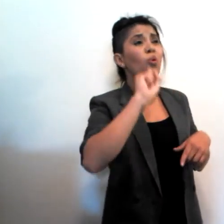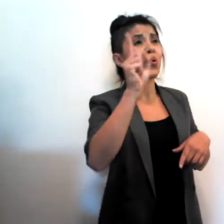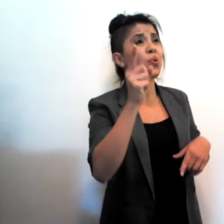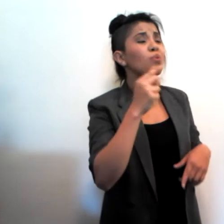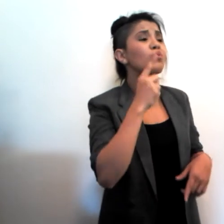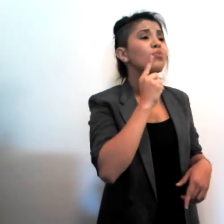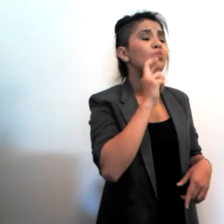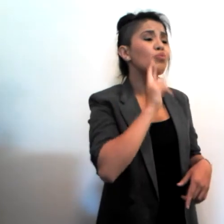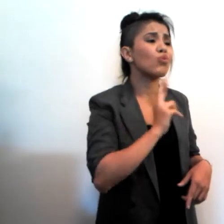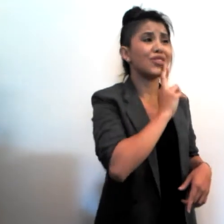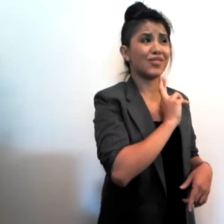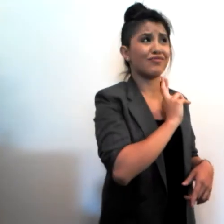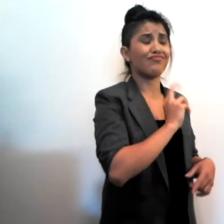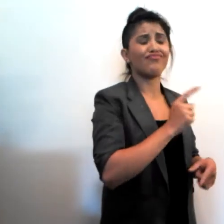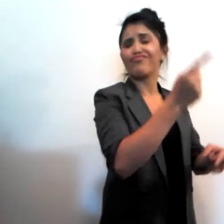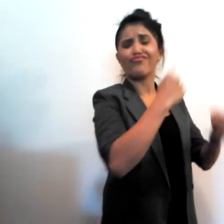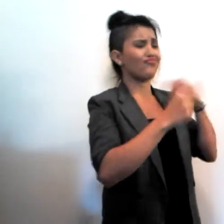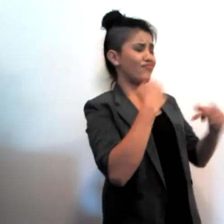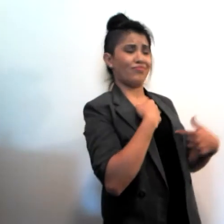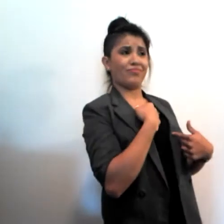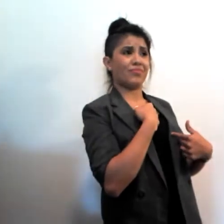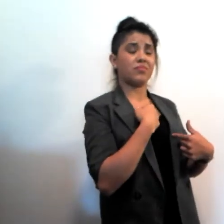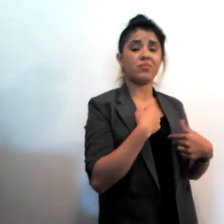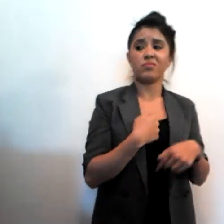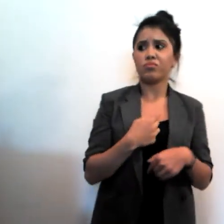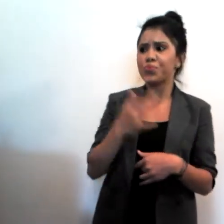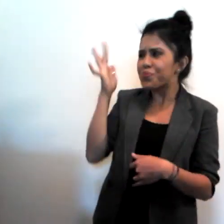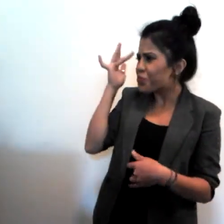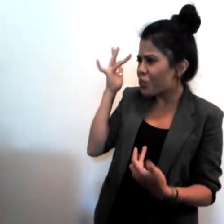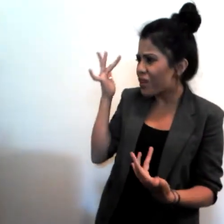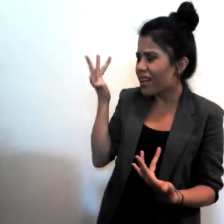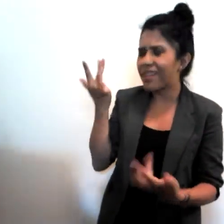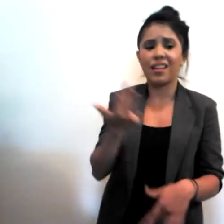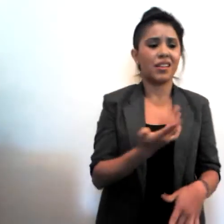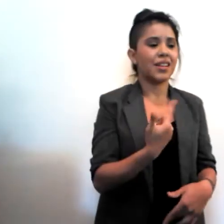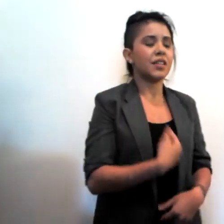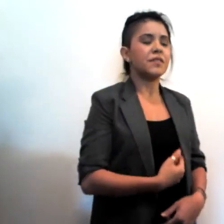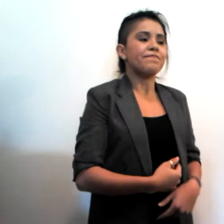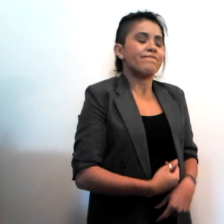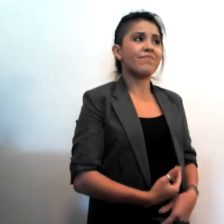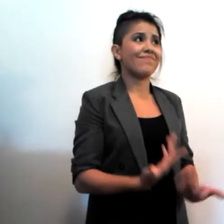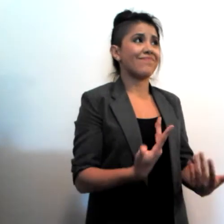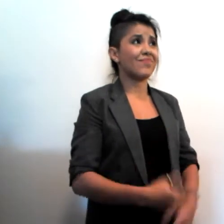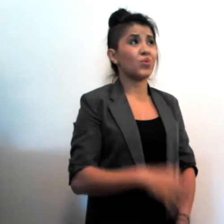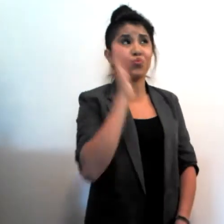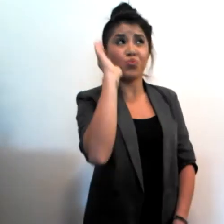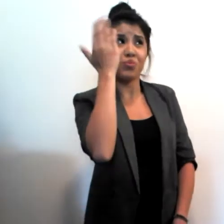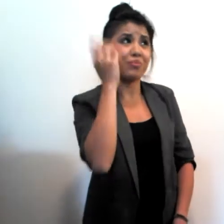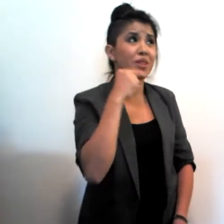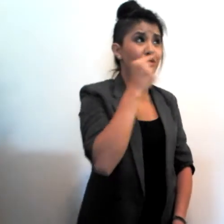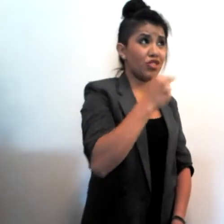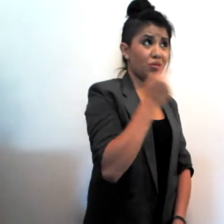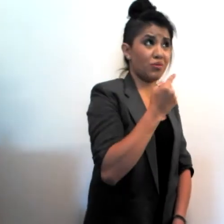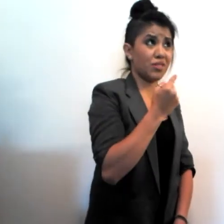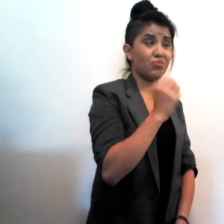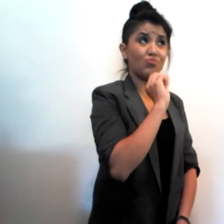she wanted to pretend to be hearing. In the second story, the mother of a very popular deaf girl who was